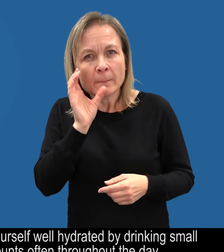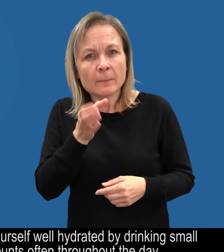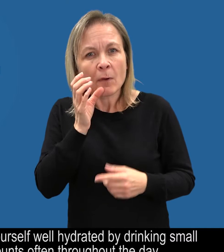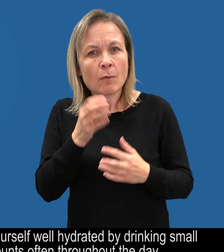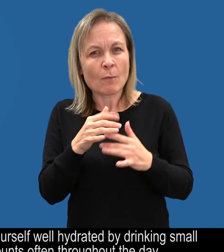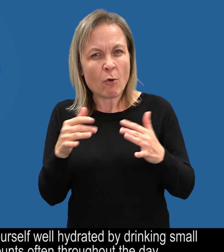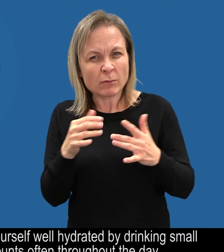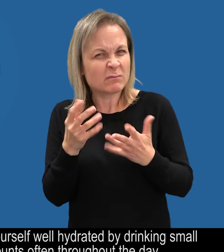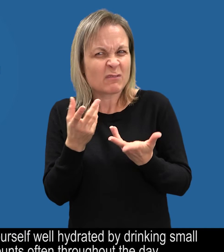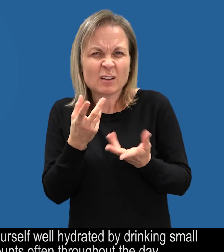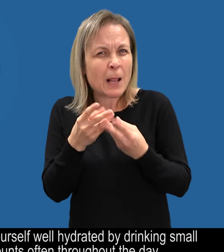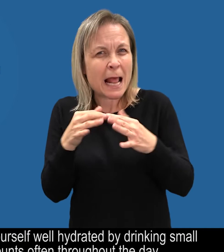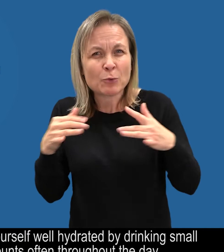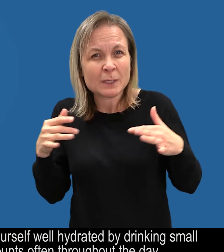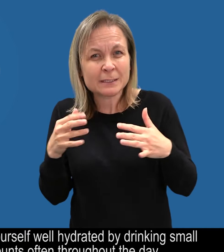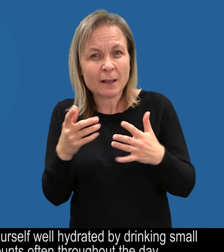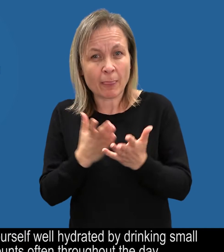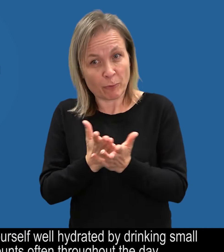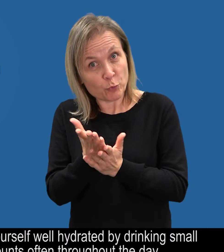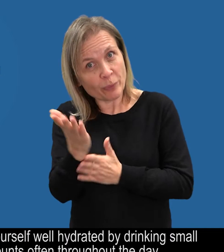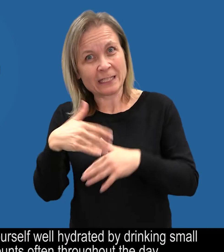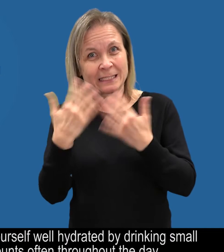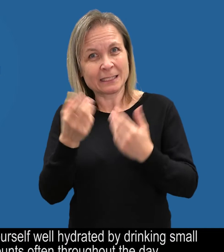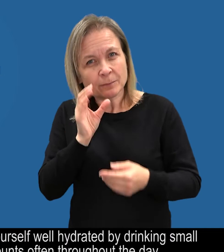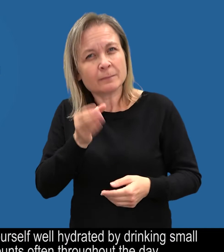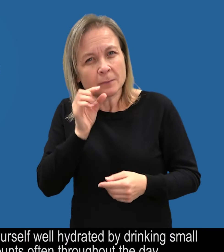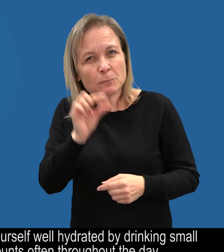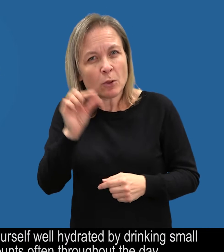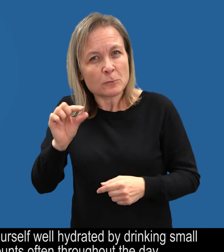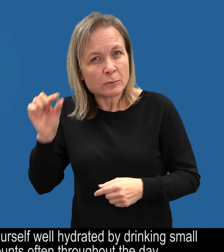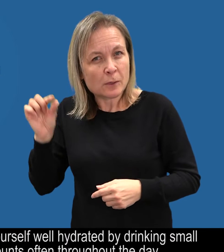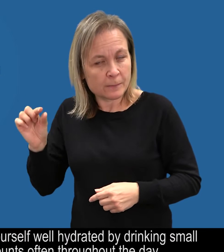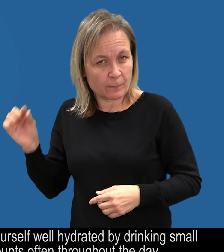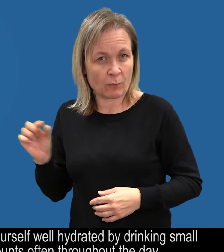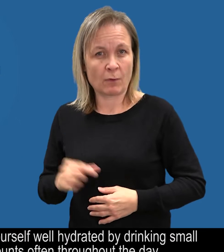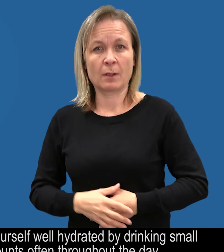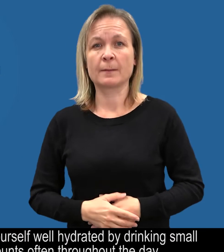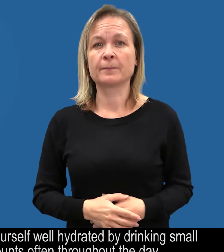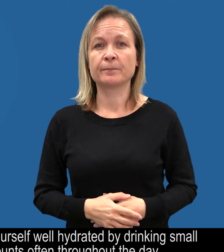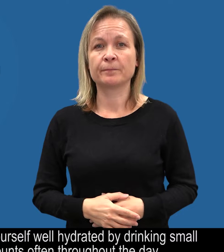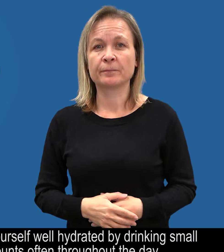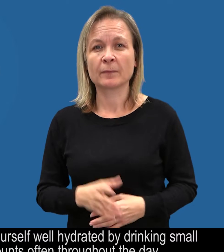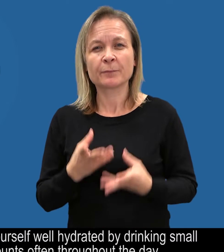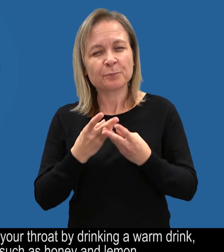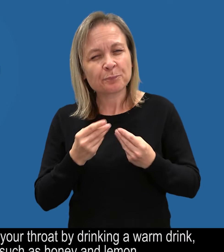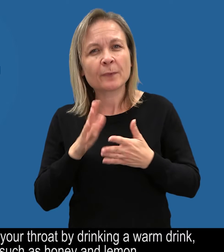Keep yourself well hydrated by drinking small amounts often throughout the day.